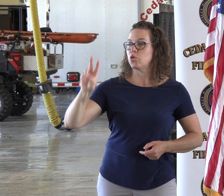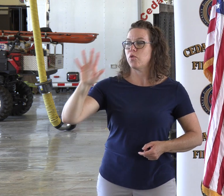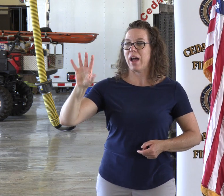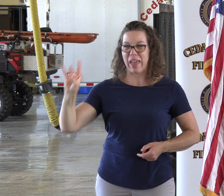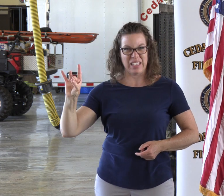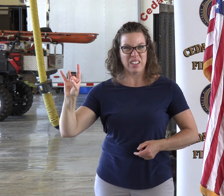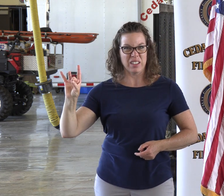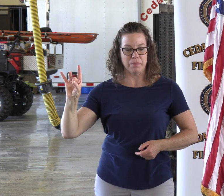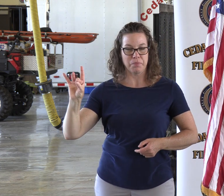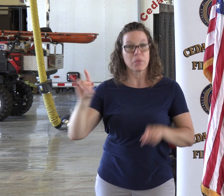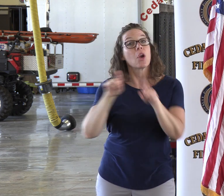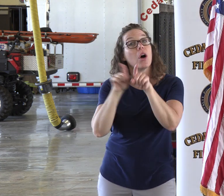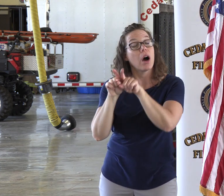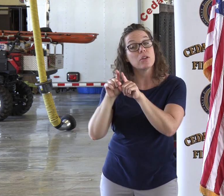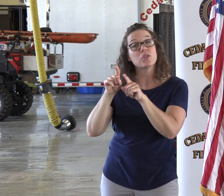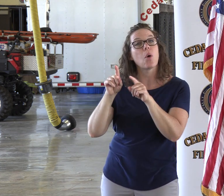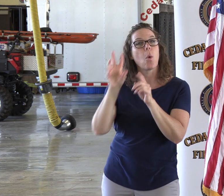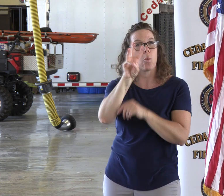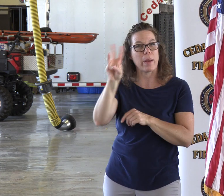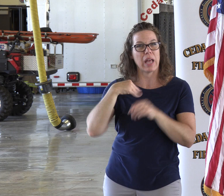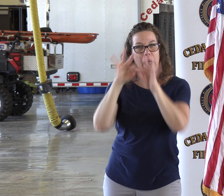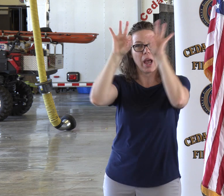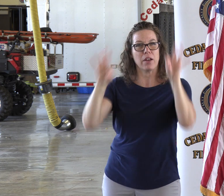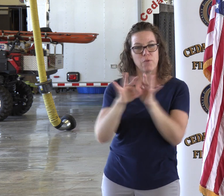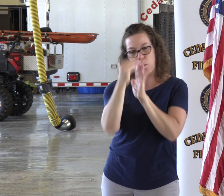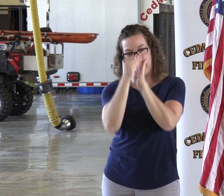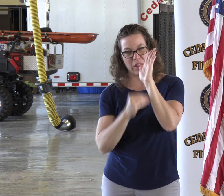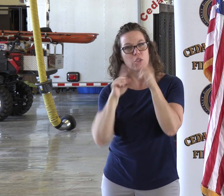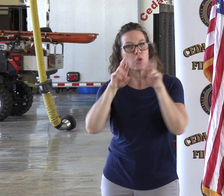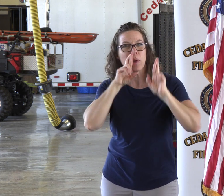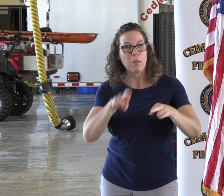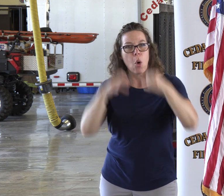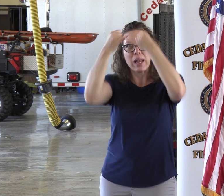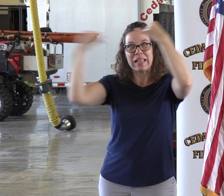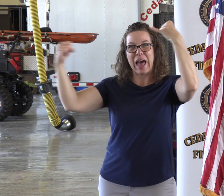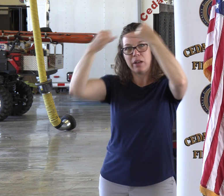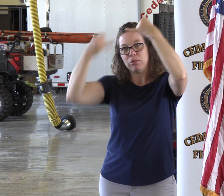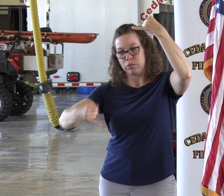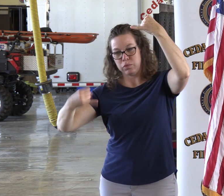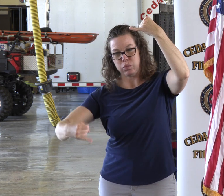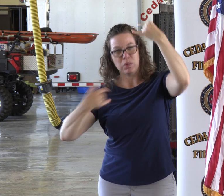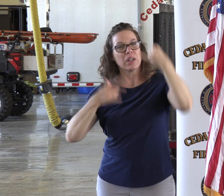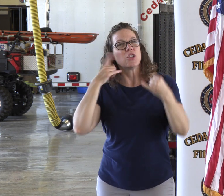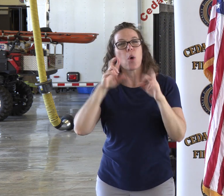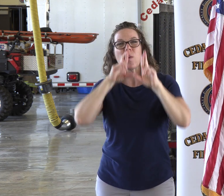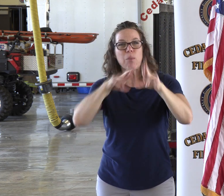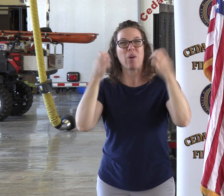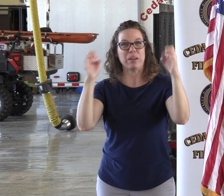800-255-4258. You can also fill out a form on our website to report a down line under the Report an Emergency section.